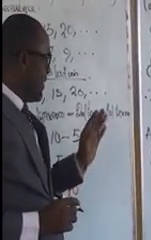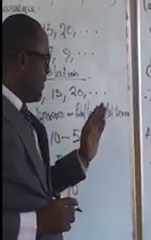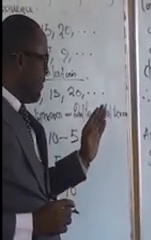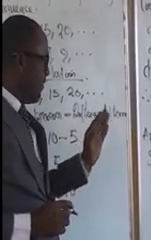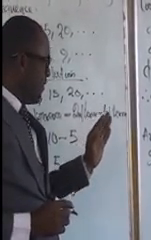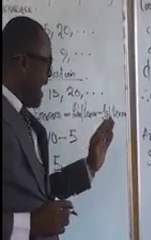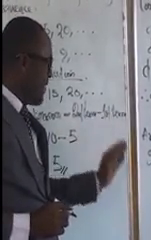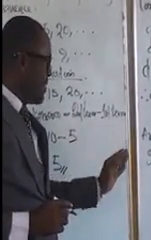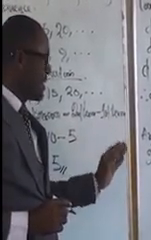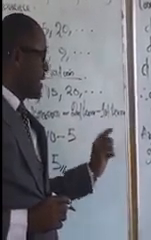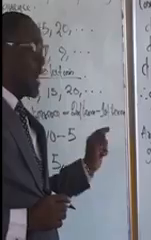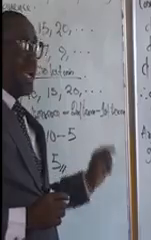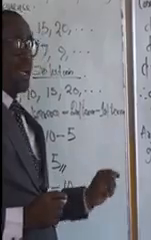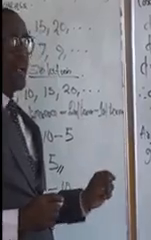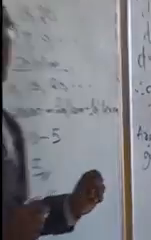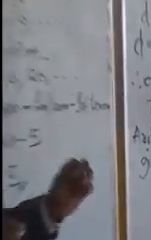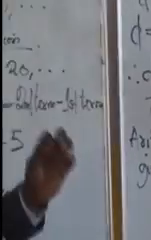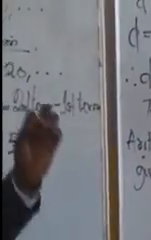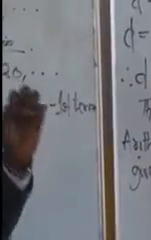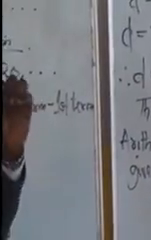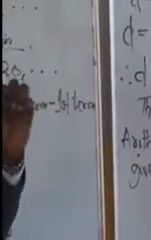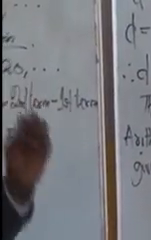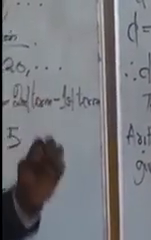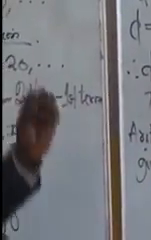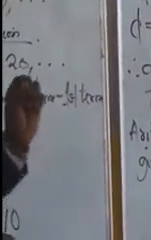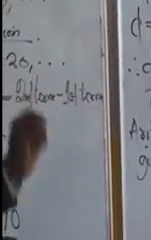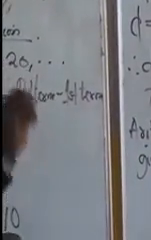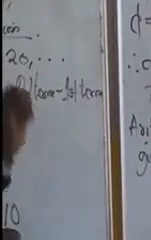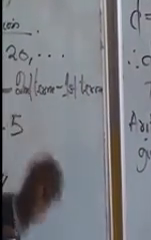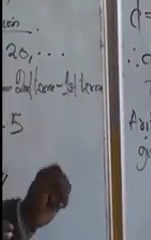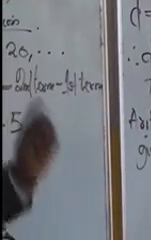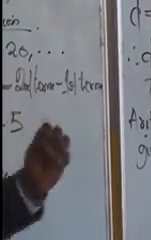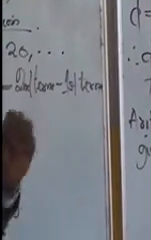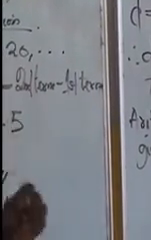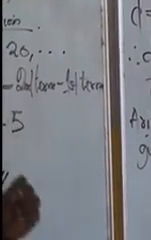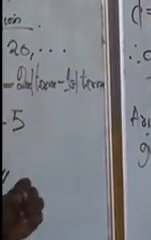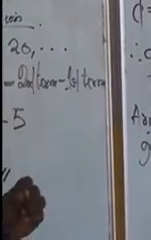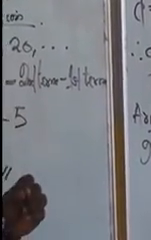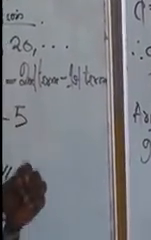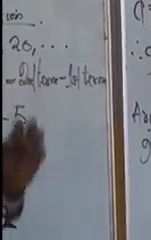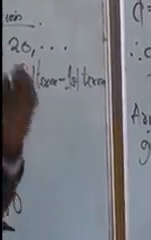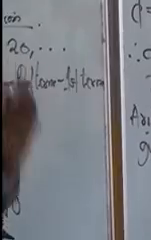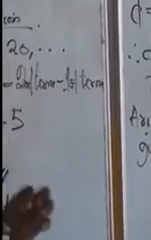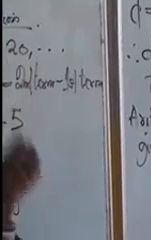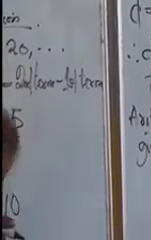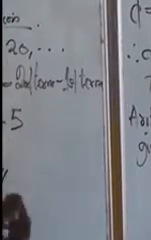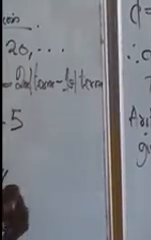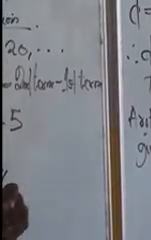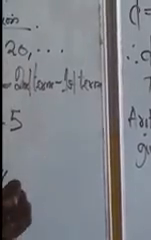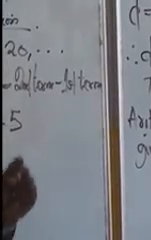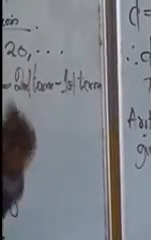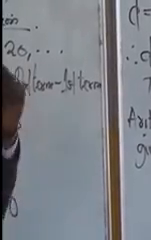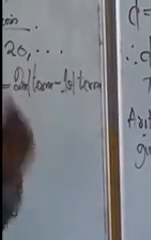These alphabets that are here are well defined one after the other in order for